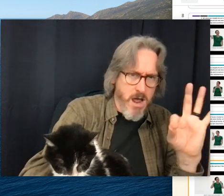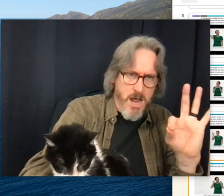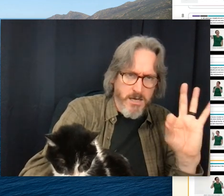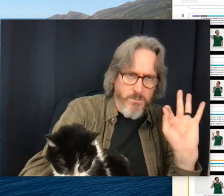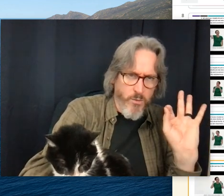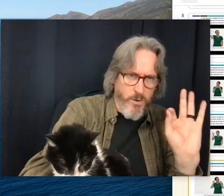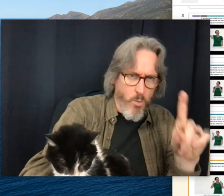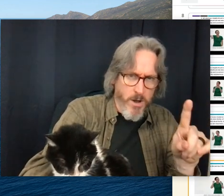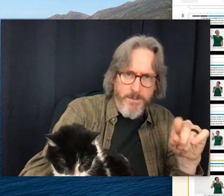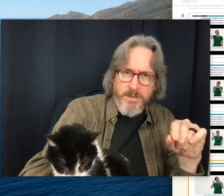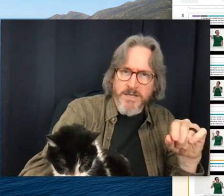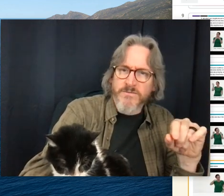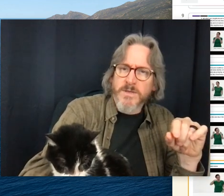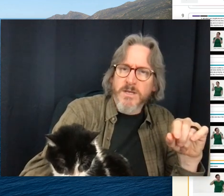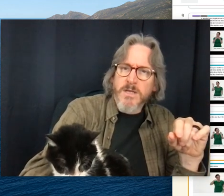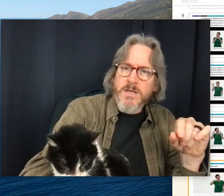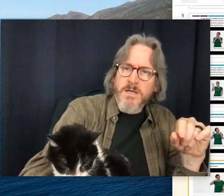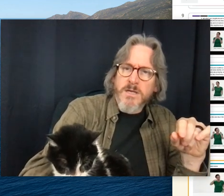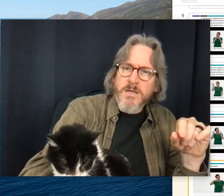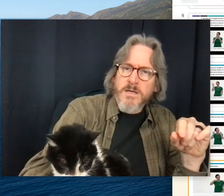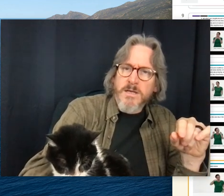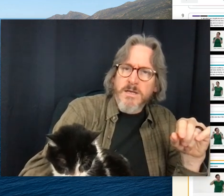of 9.1, I believe.